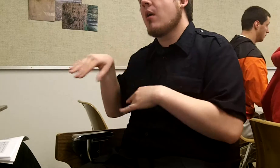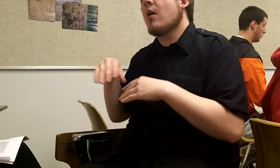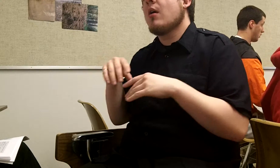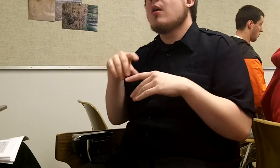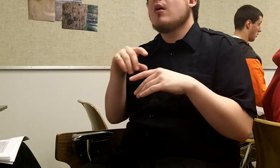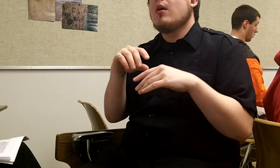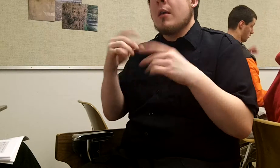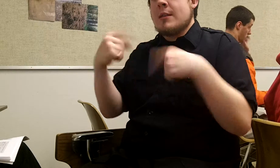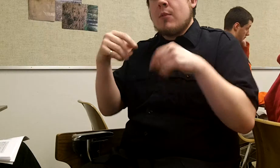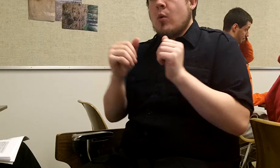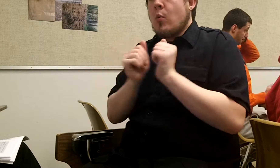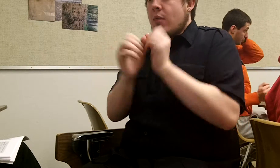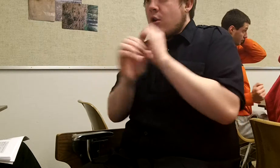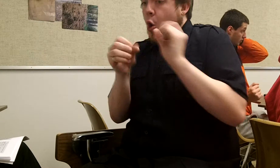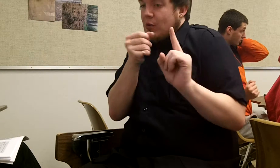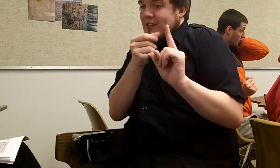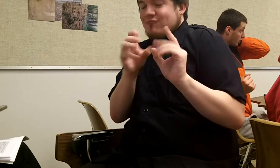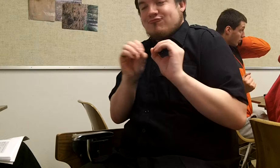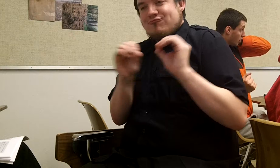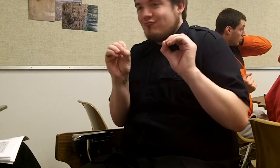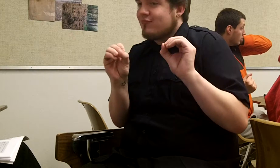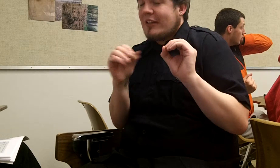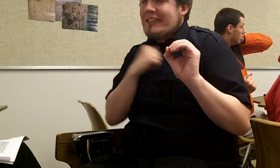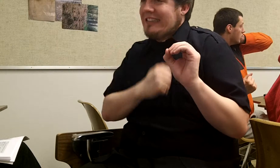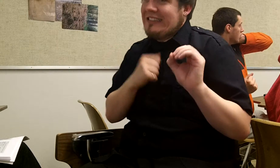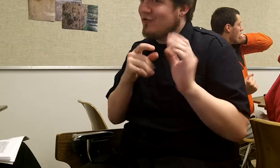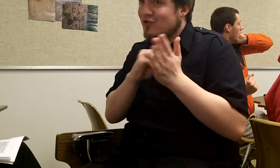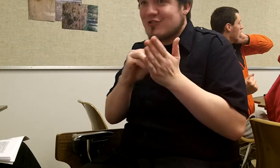signal. I apologize if you guys already drew this in here. You're like,